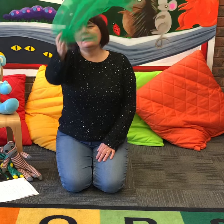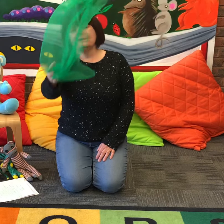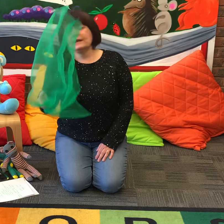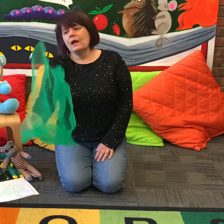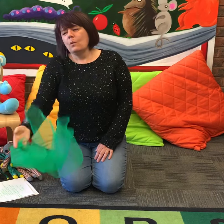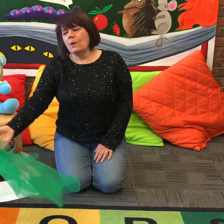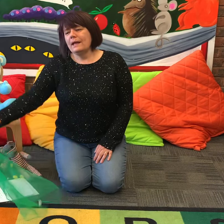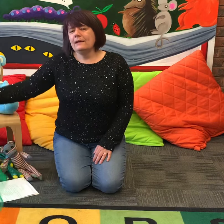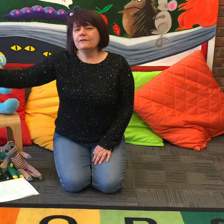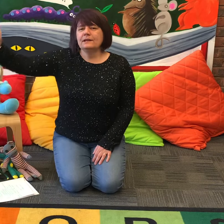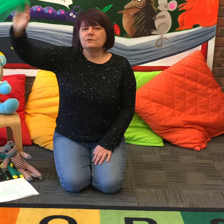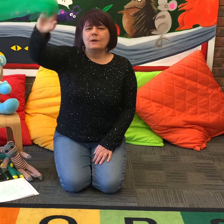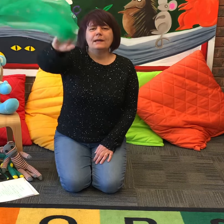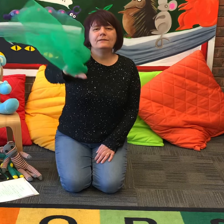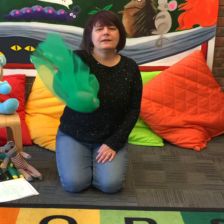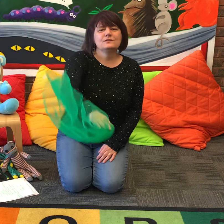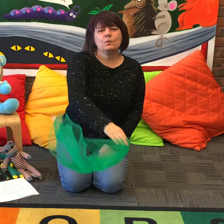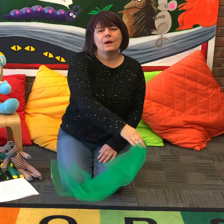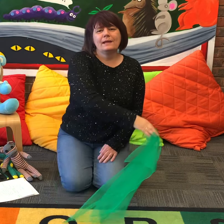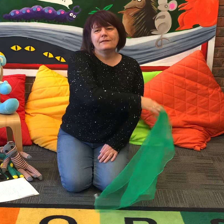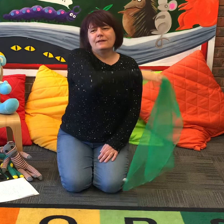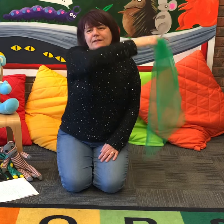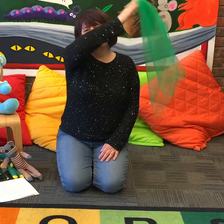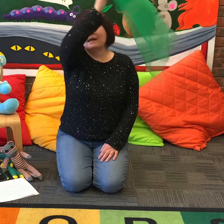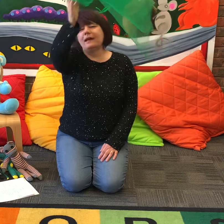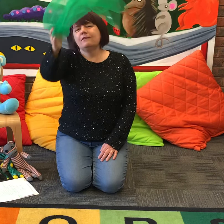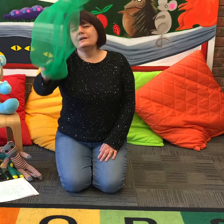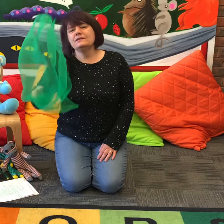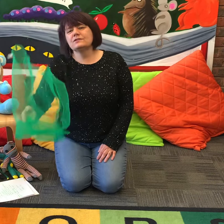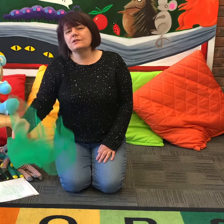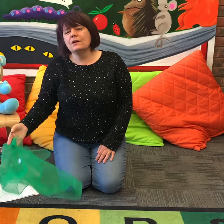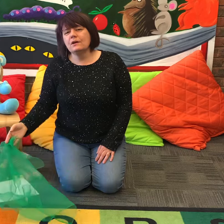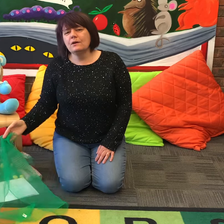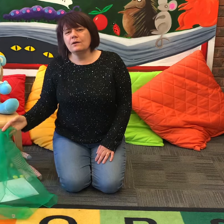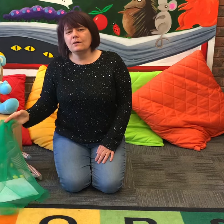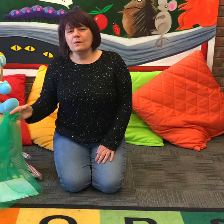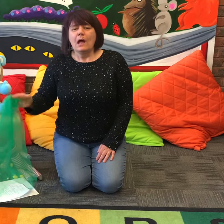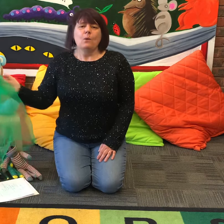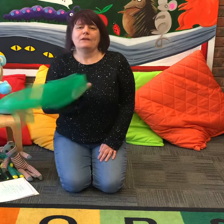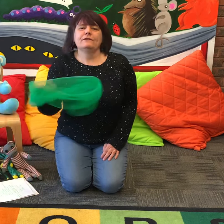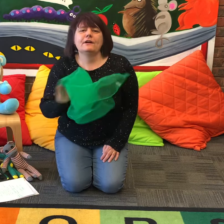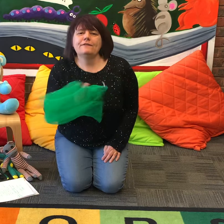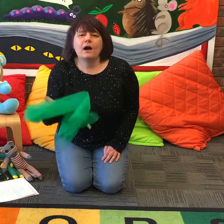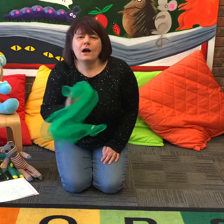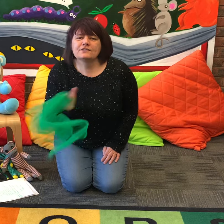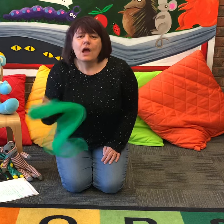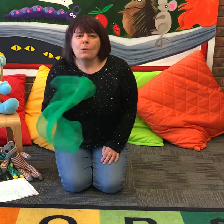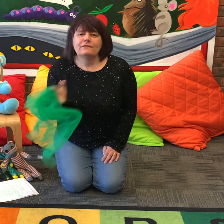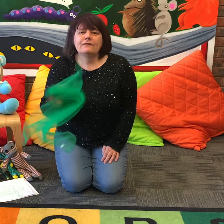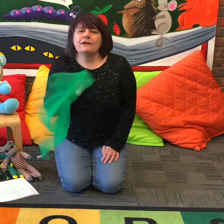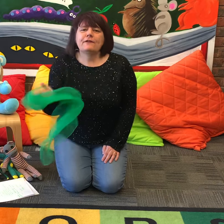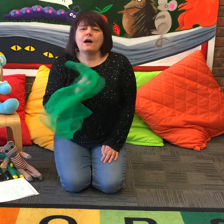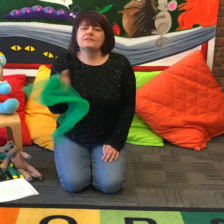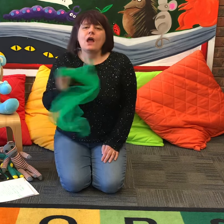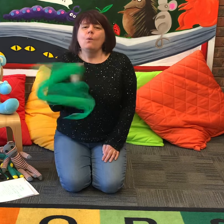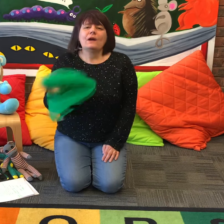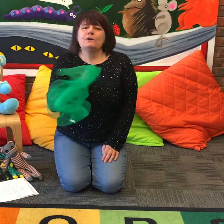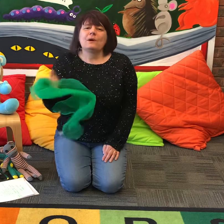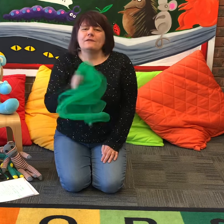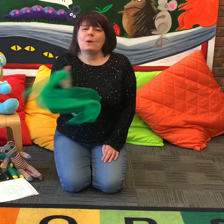it, wave it, wave it, wave it very slow. Wave it very fast, wave it very fast. Wave it, wave it, wave it,